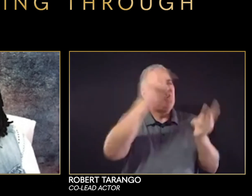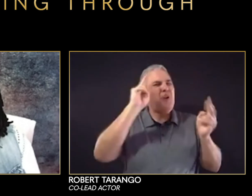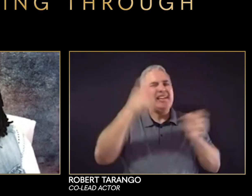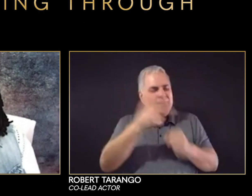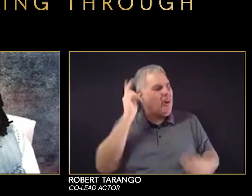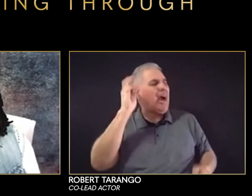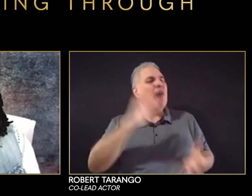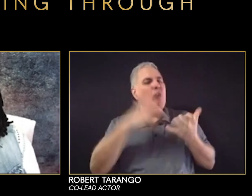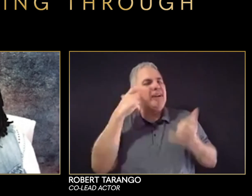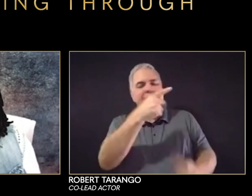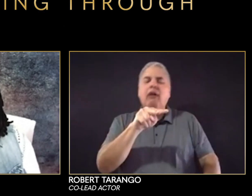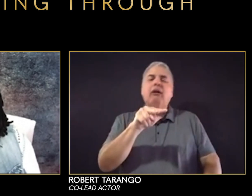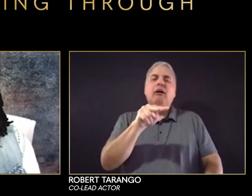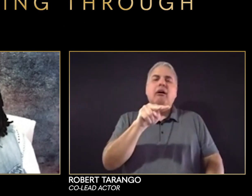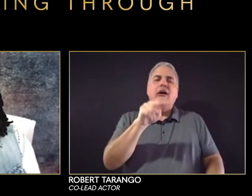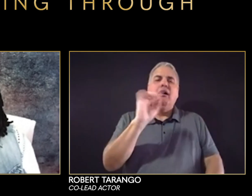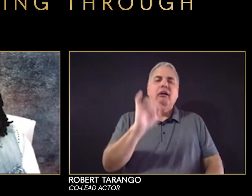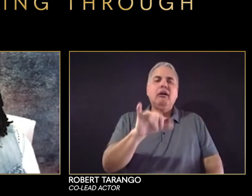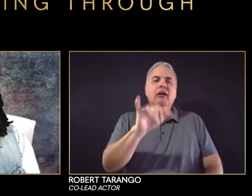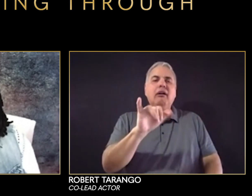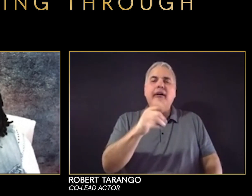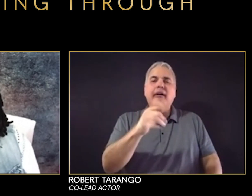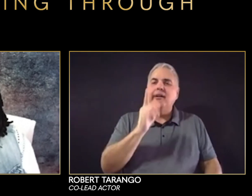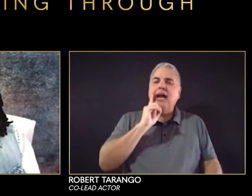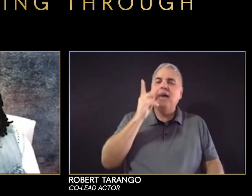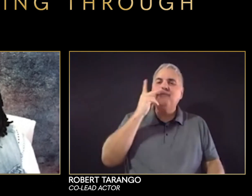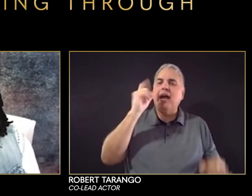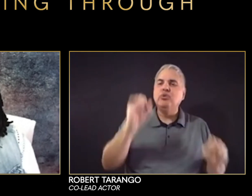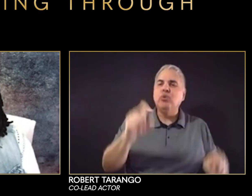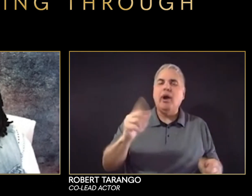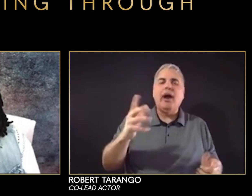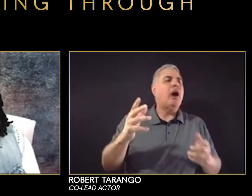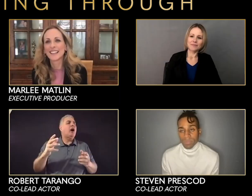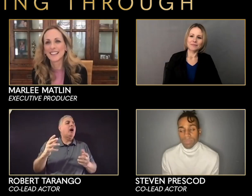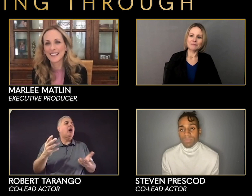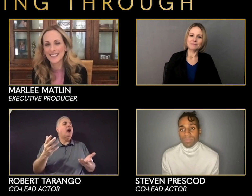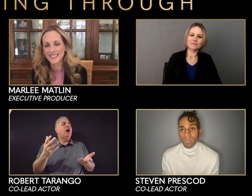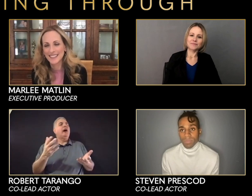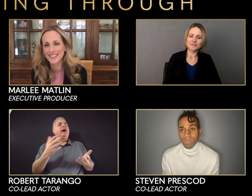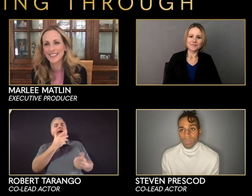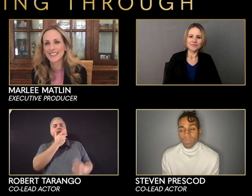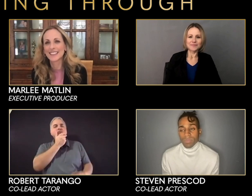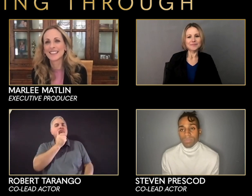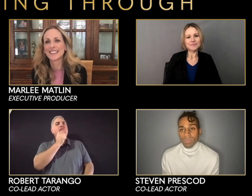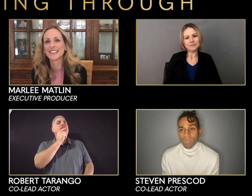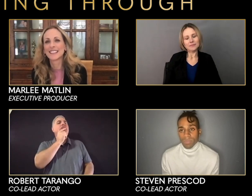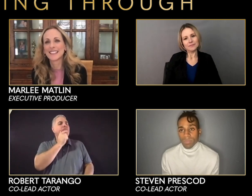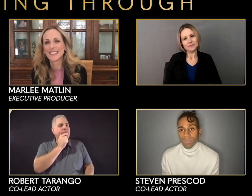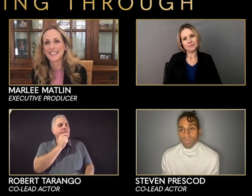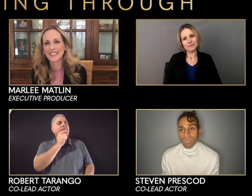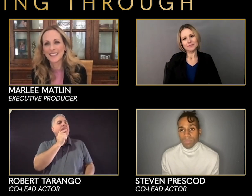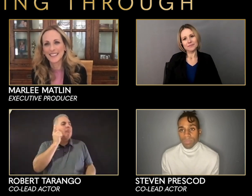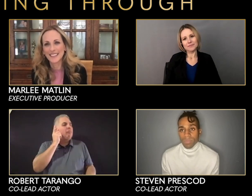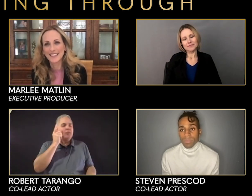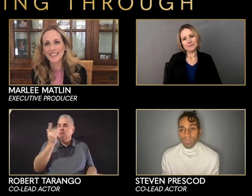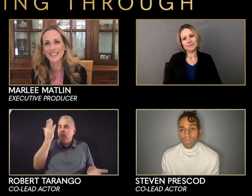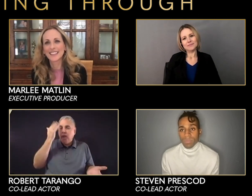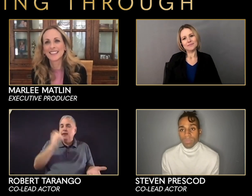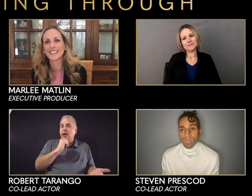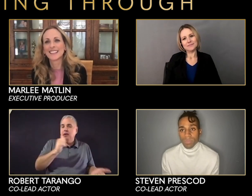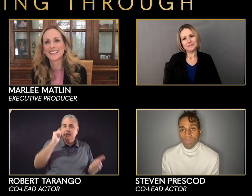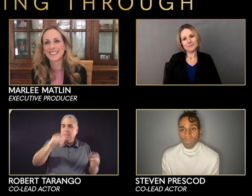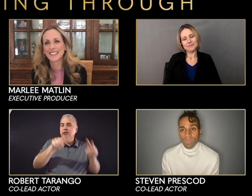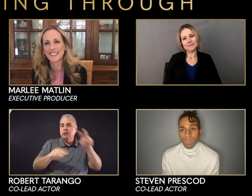tour. Really see what the deafblind community is all about. Understand the diversity within